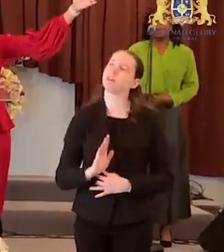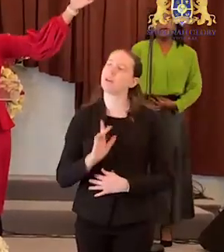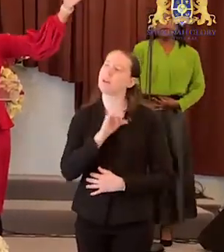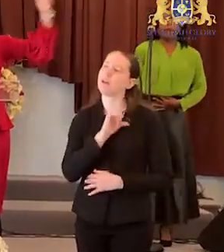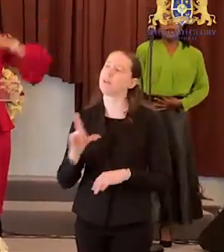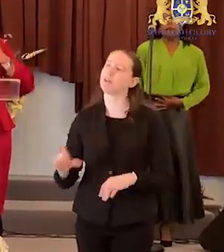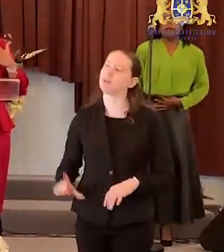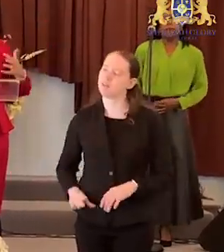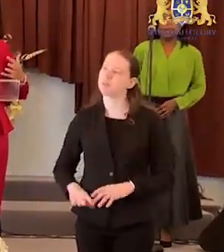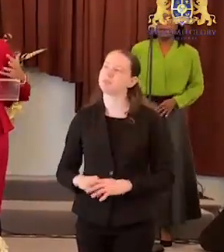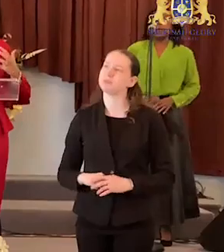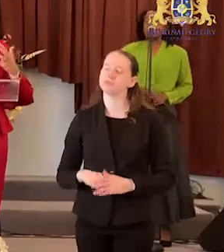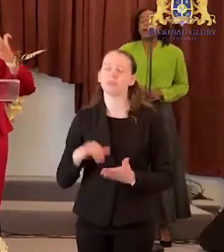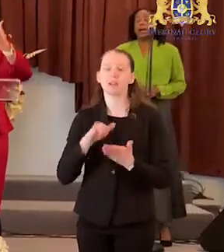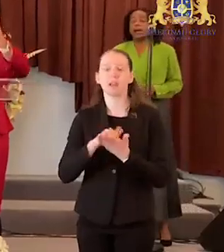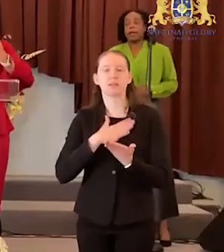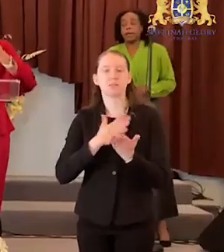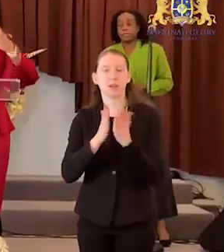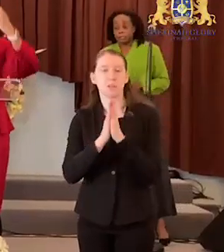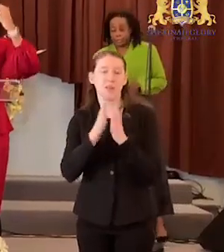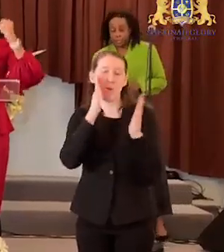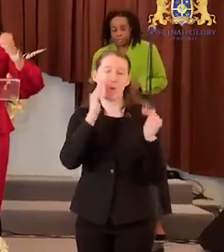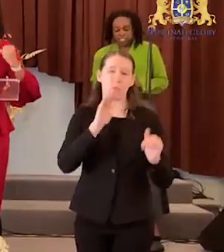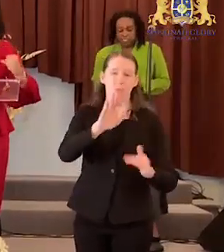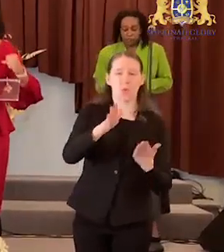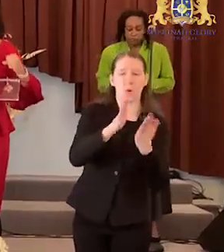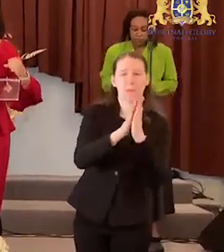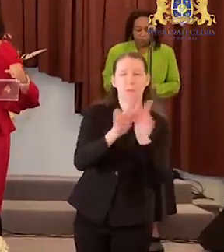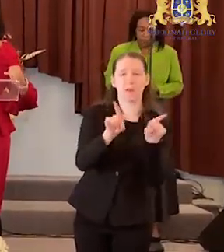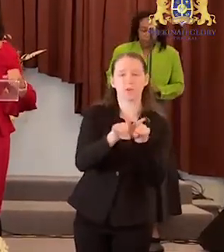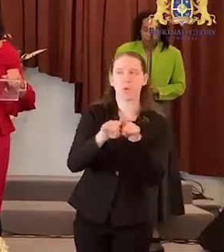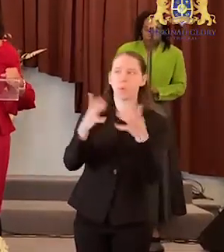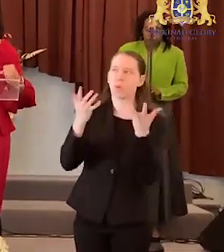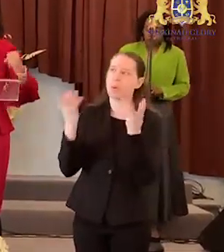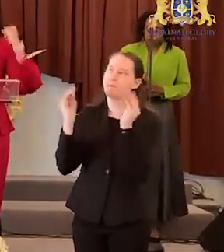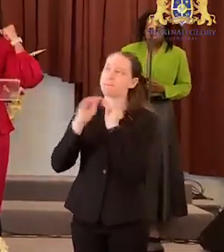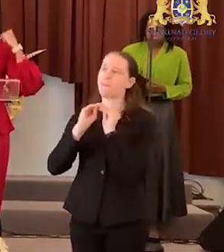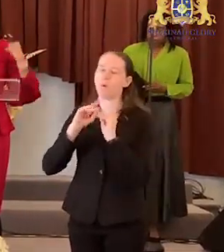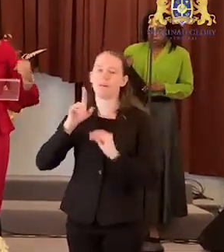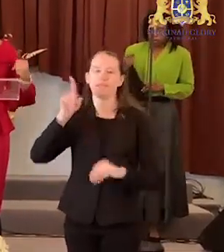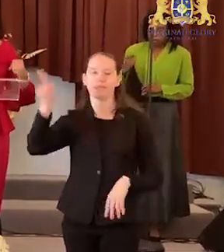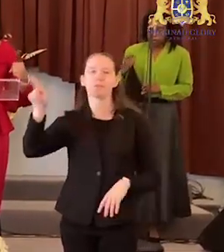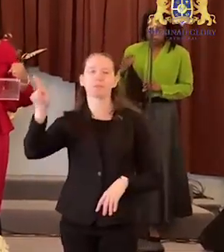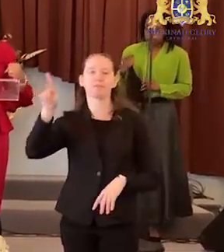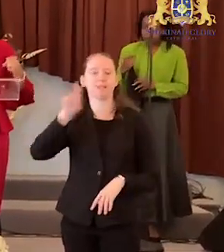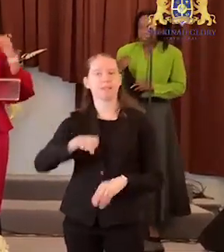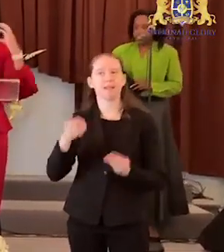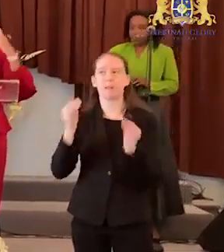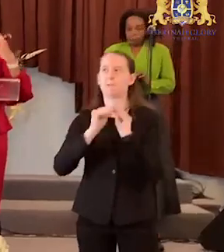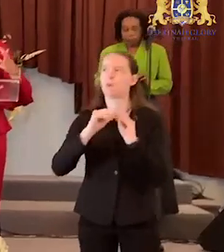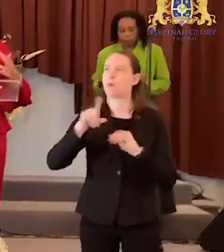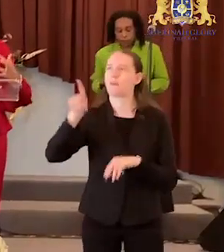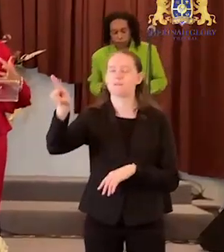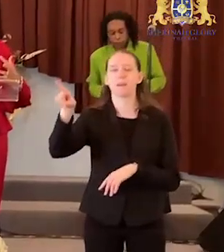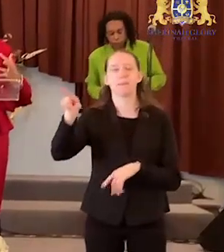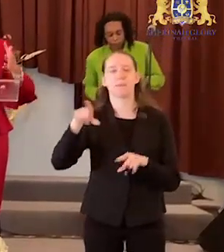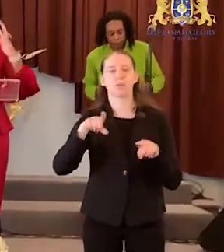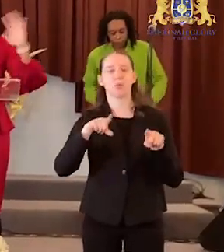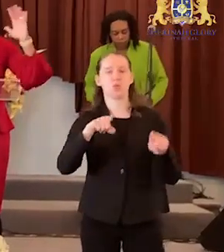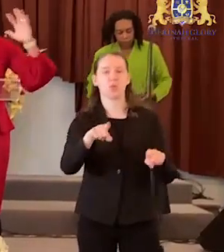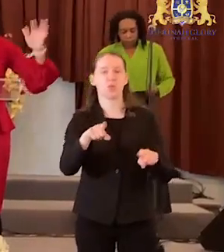Lord. That's my prayer. I hope it's your prayer. That you want more of him. Does she need more of him throughout the